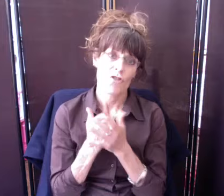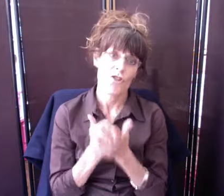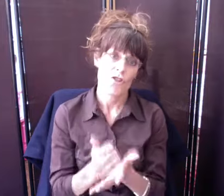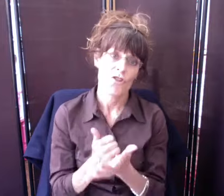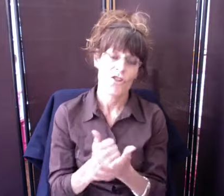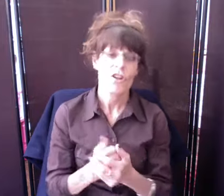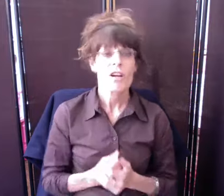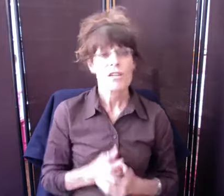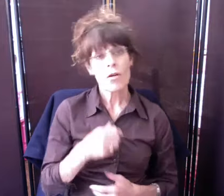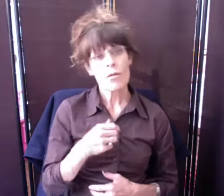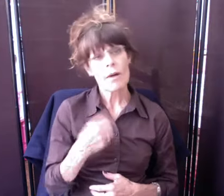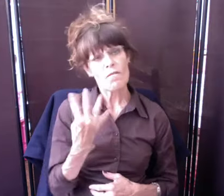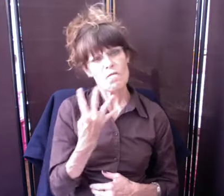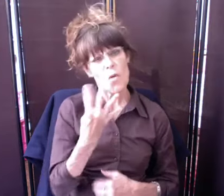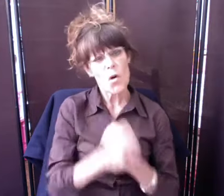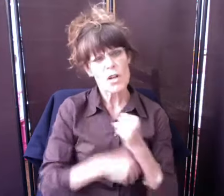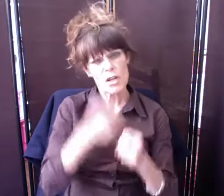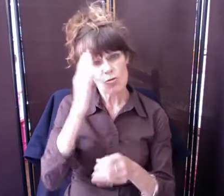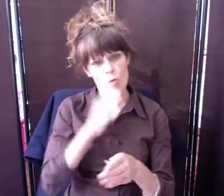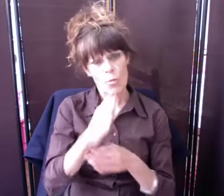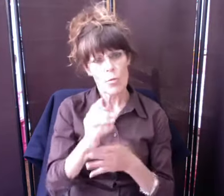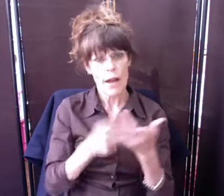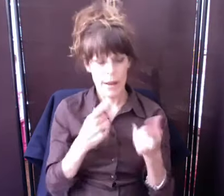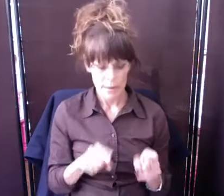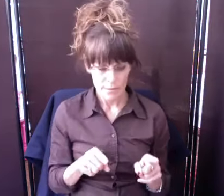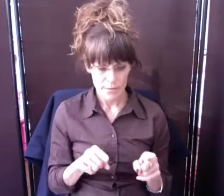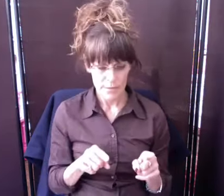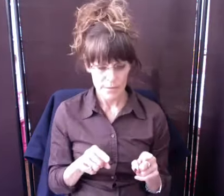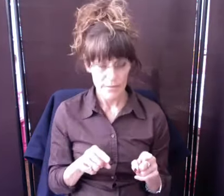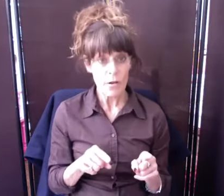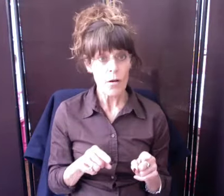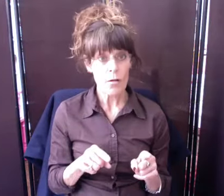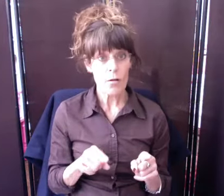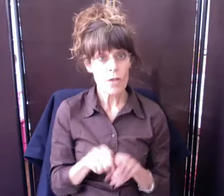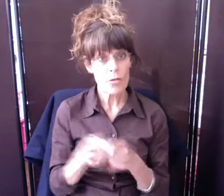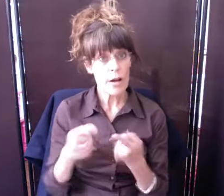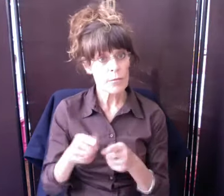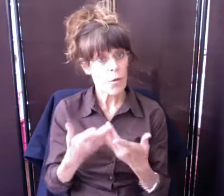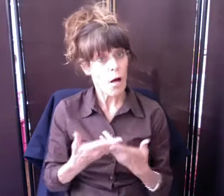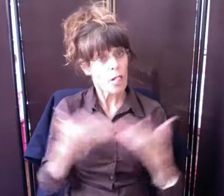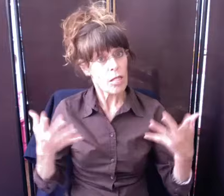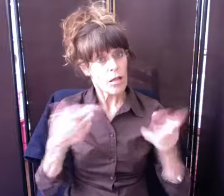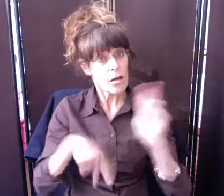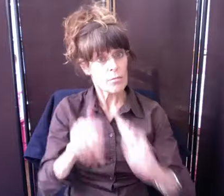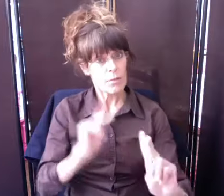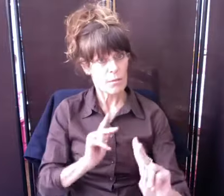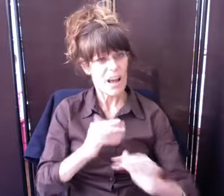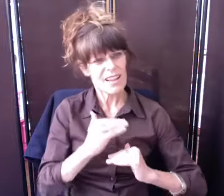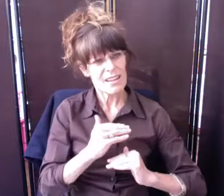4 years sober, and I think what happened to me happened to a lot of people, or at least people that get sober when I do, that get sober